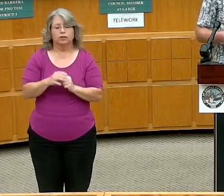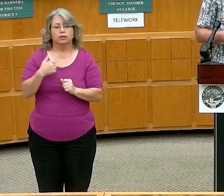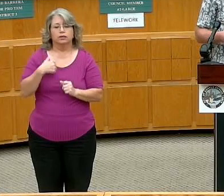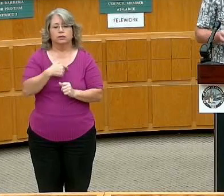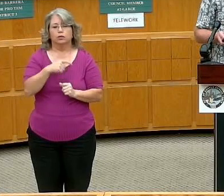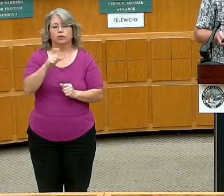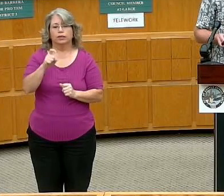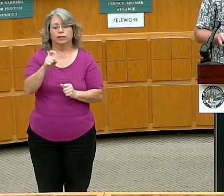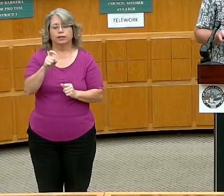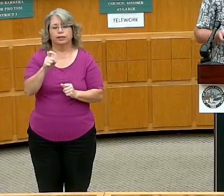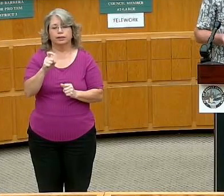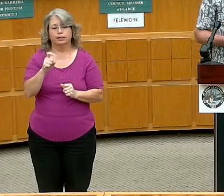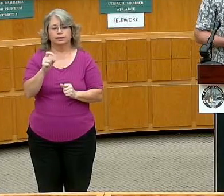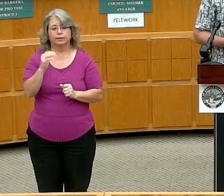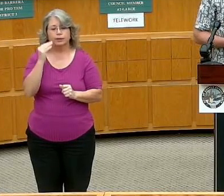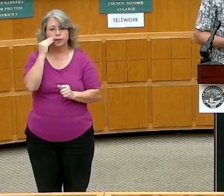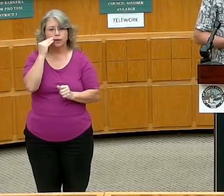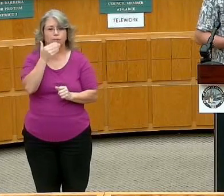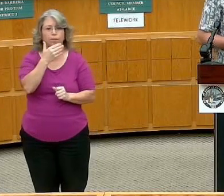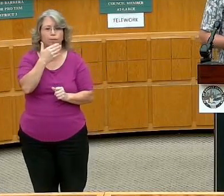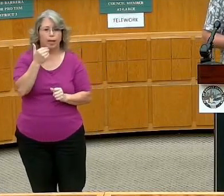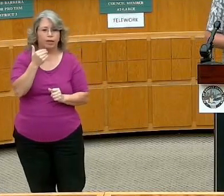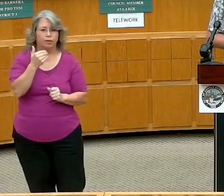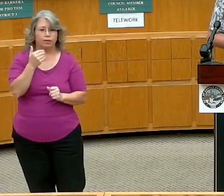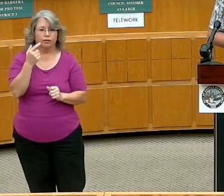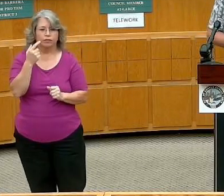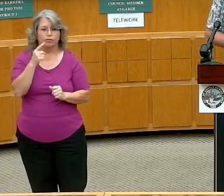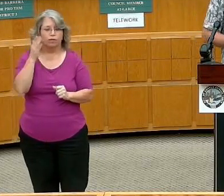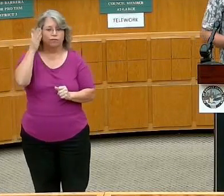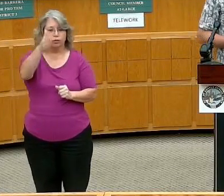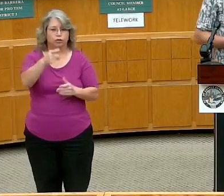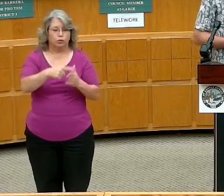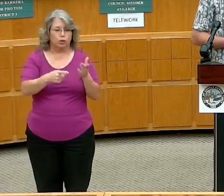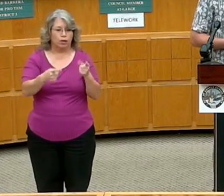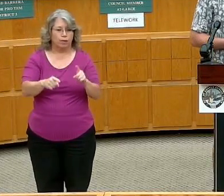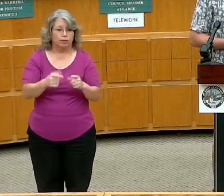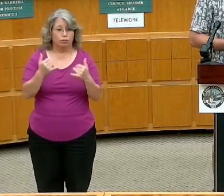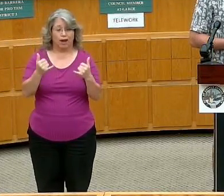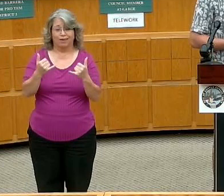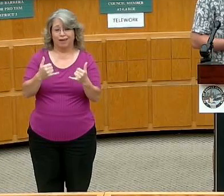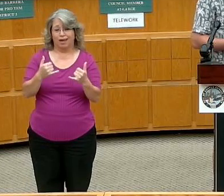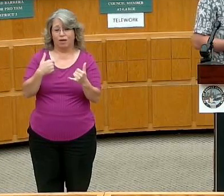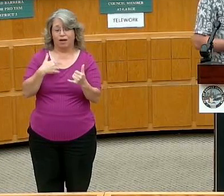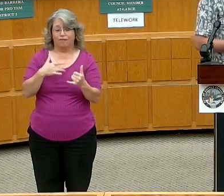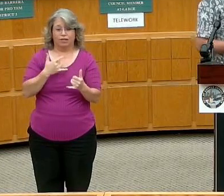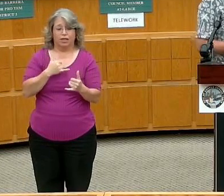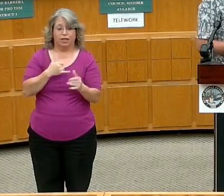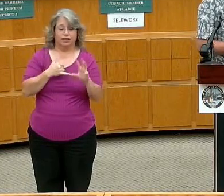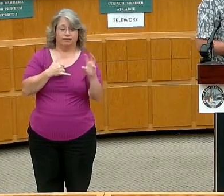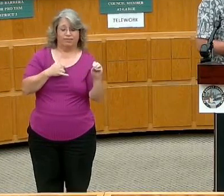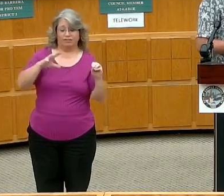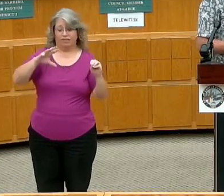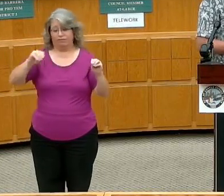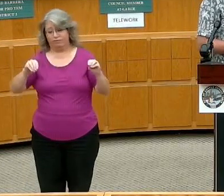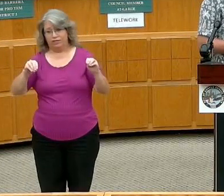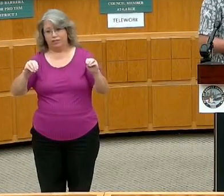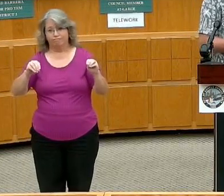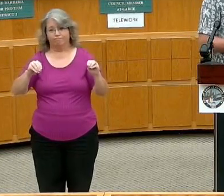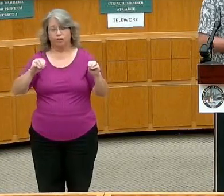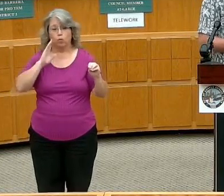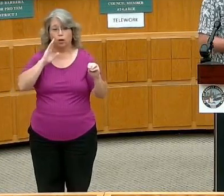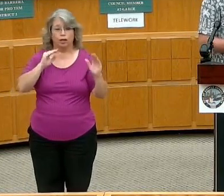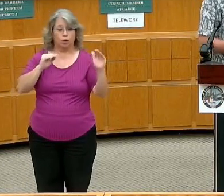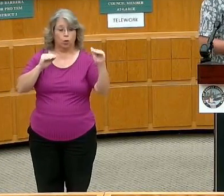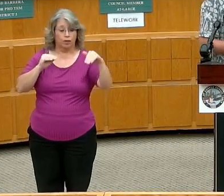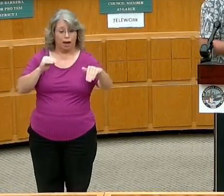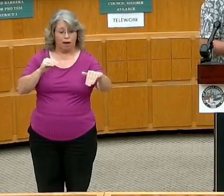now, like I said, it's approximately a 50-50 proposition whether it's going to spread more or whether it's going to go down in Texas, according to the data we have